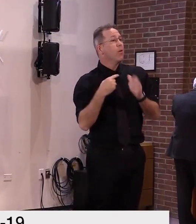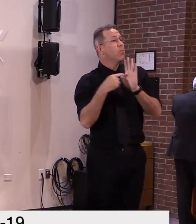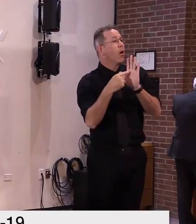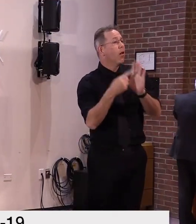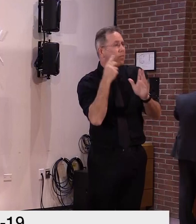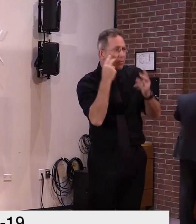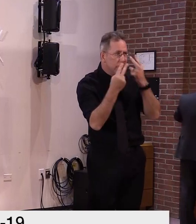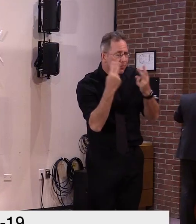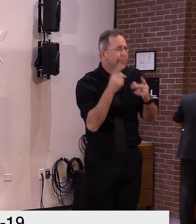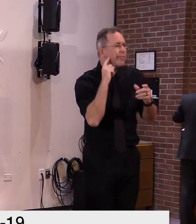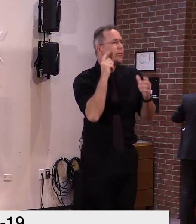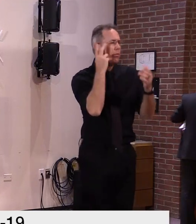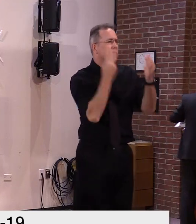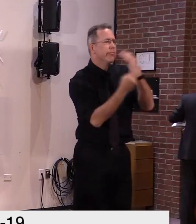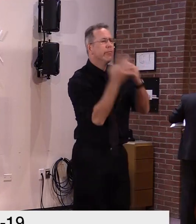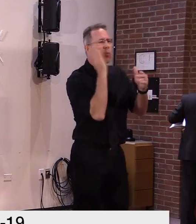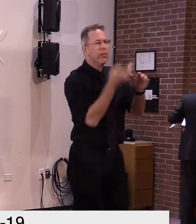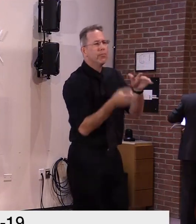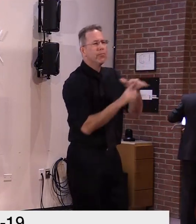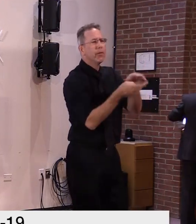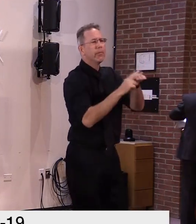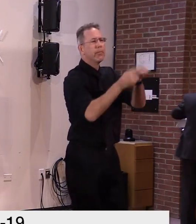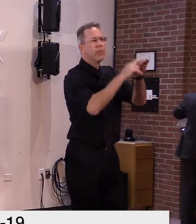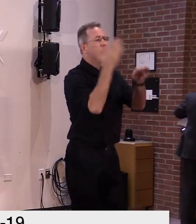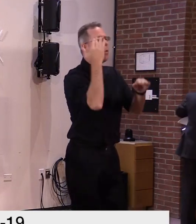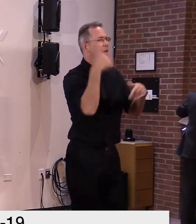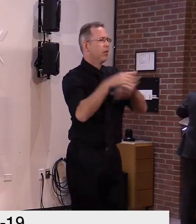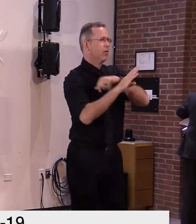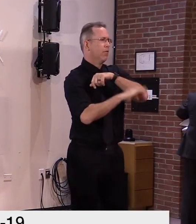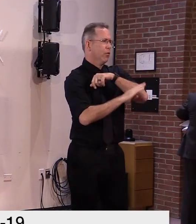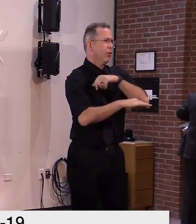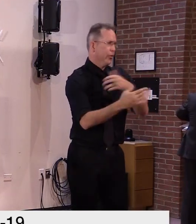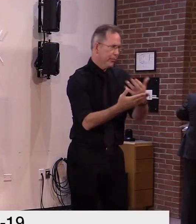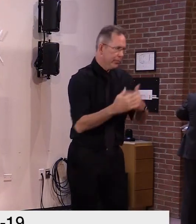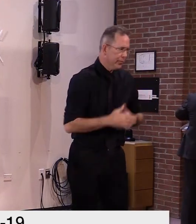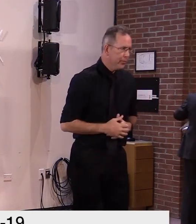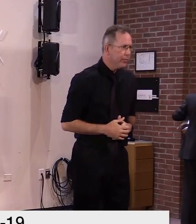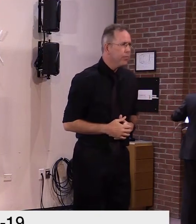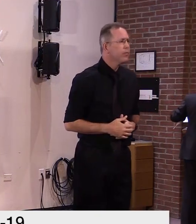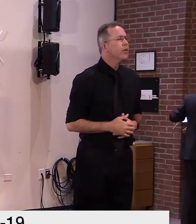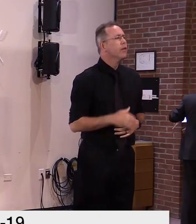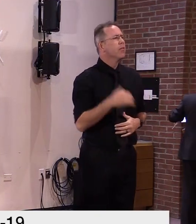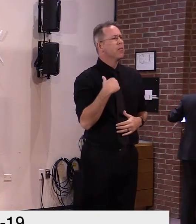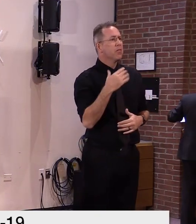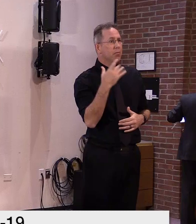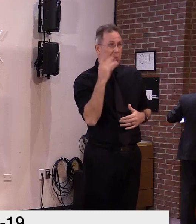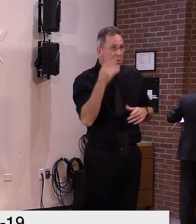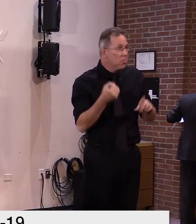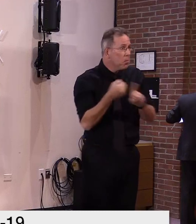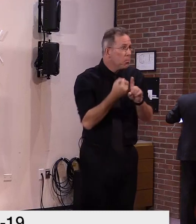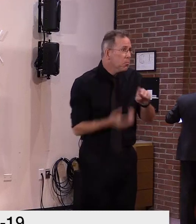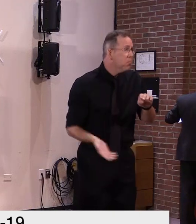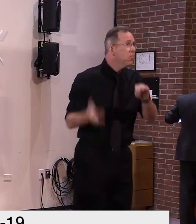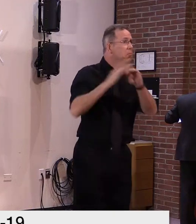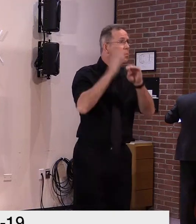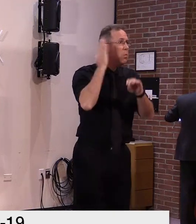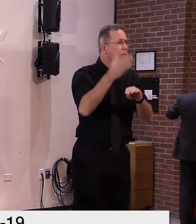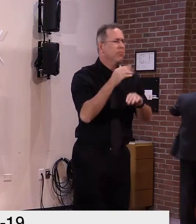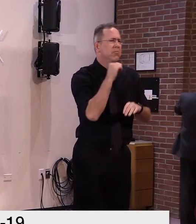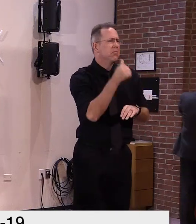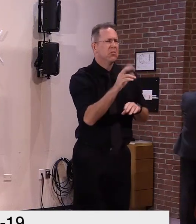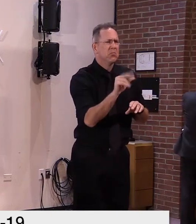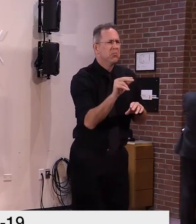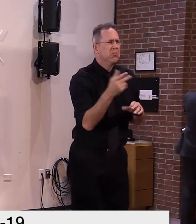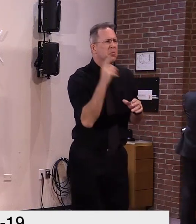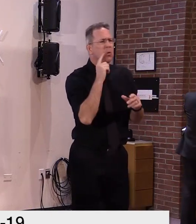Vermont as well. But thankfully, we do not expect a large increase, and it's very much in our hands to keep